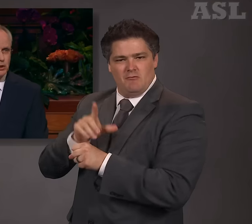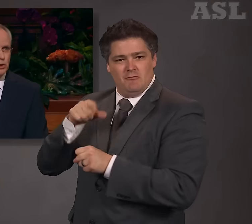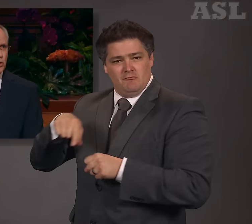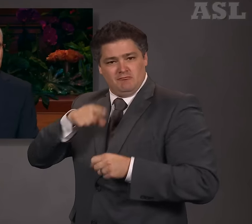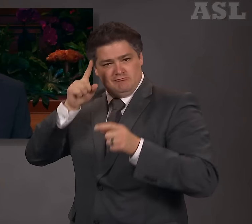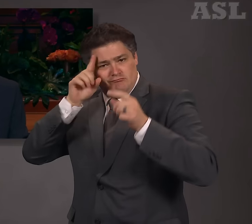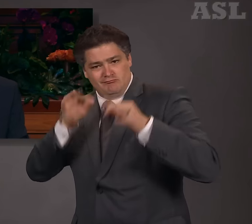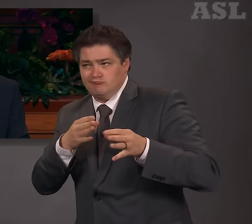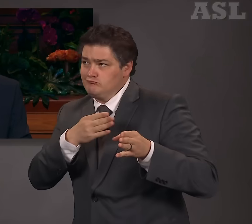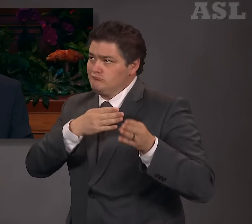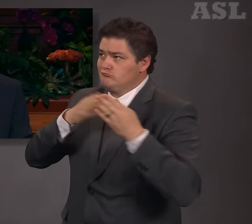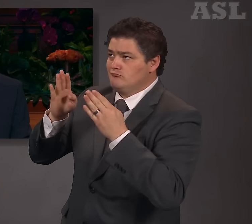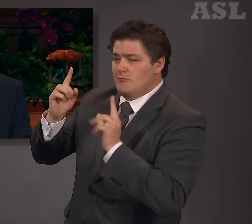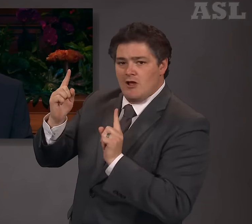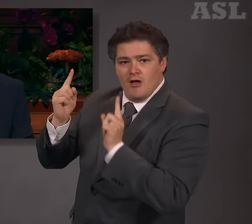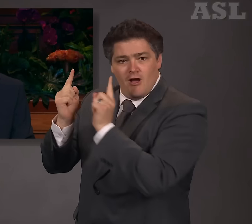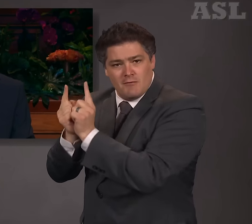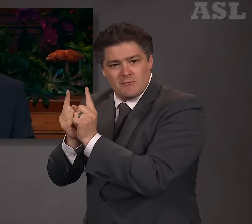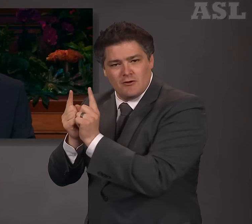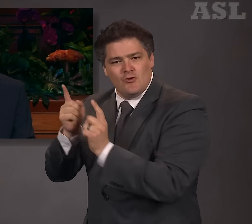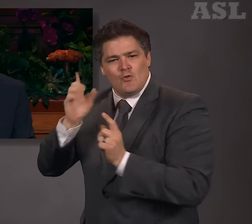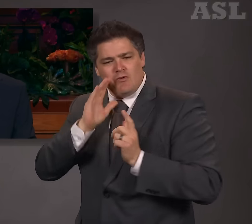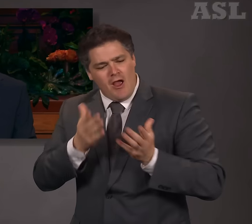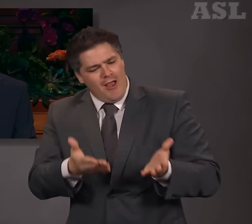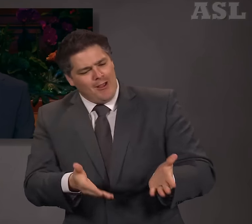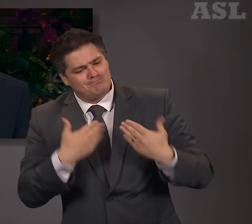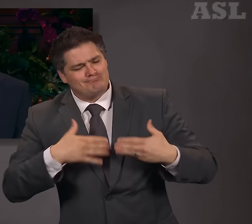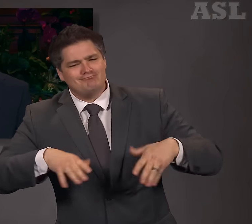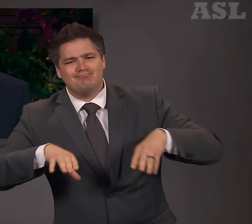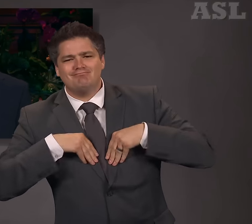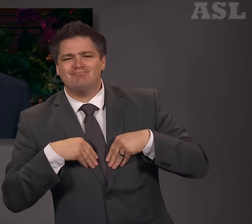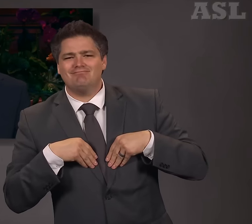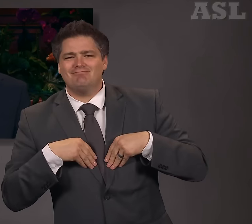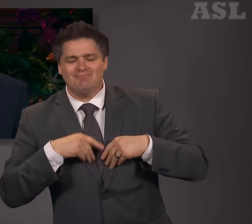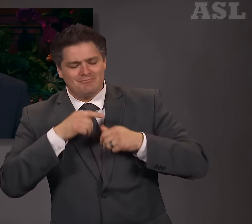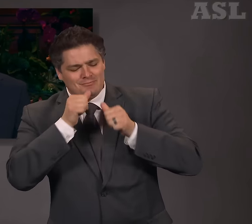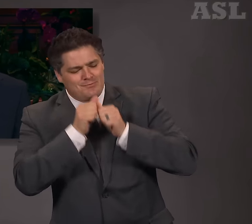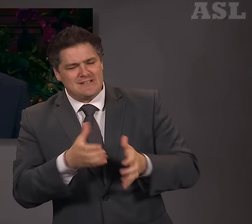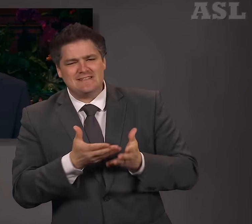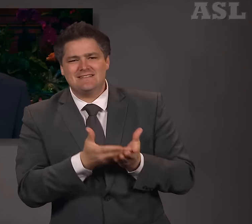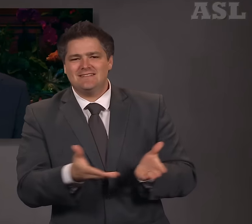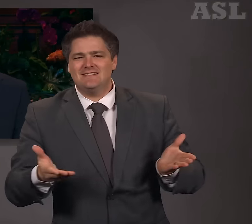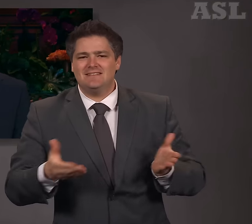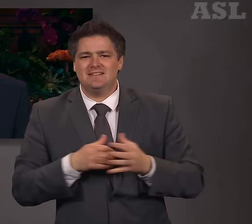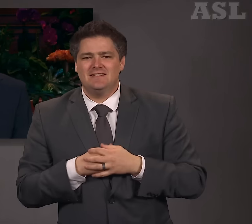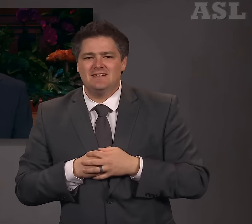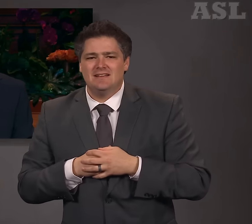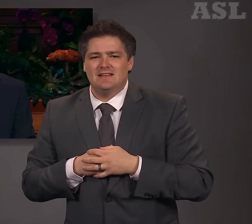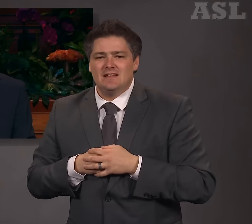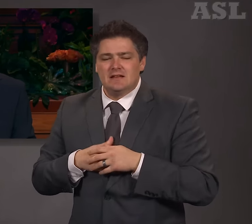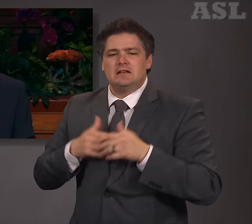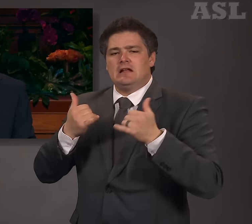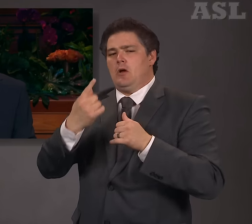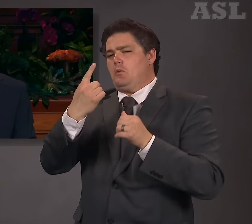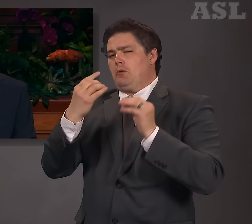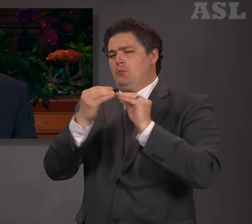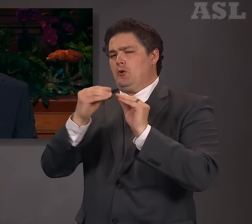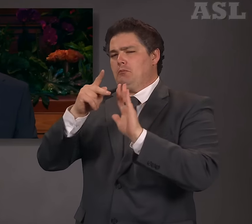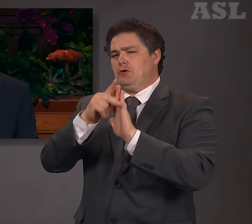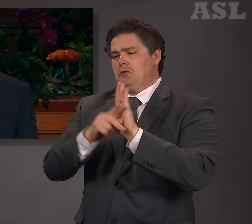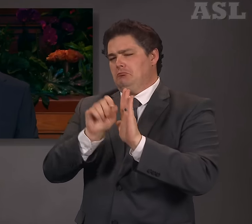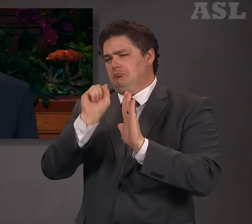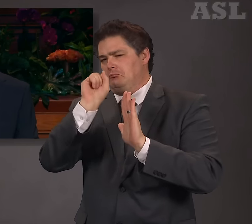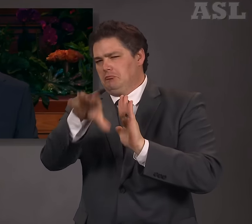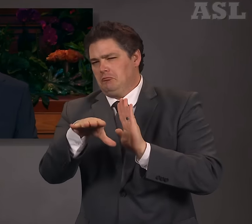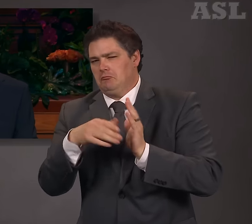that whosoever will come to him, him will he receive, and blessed are those who come unto